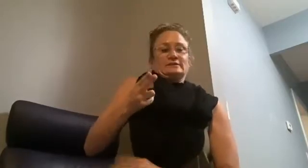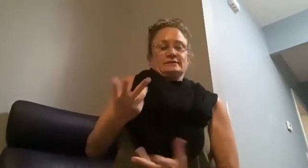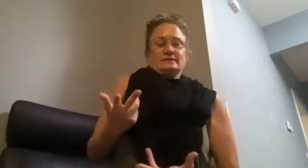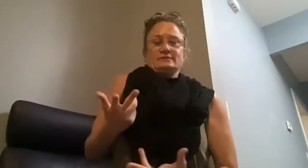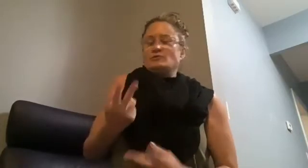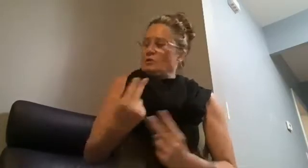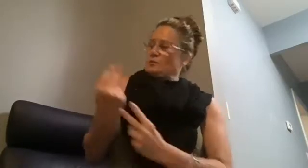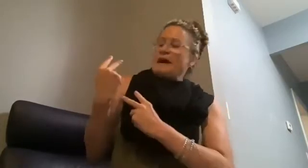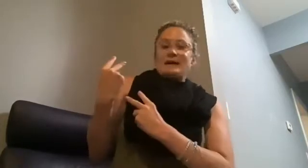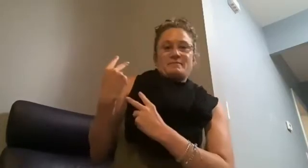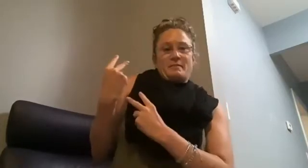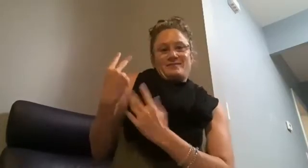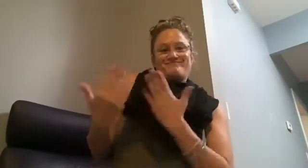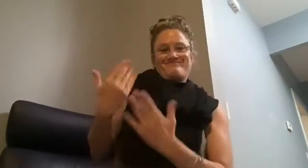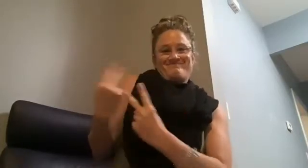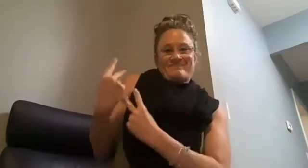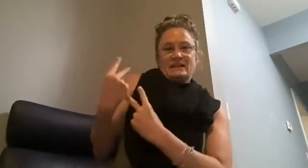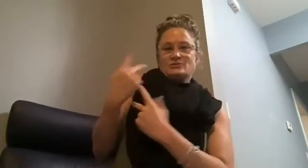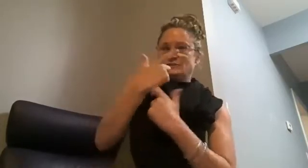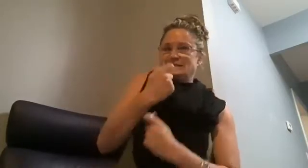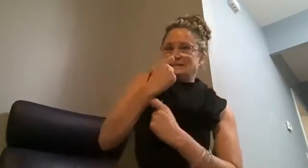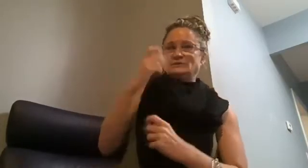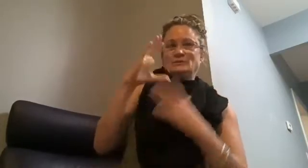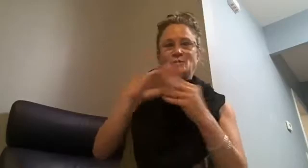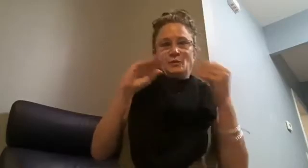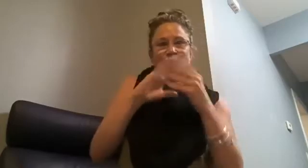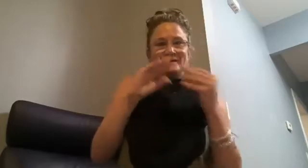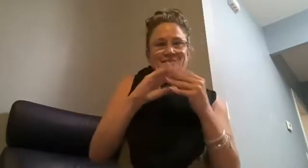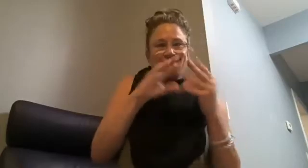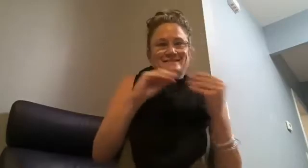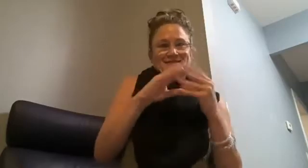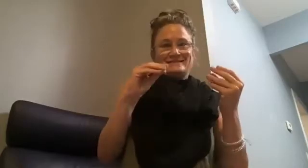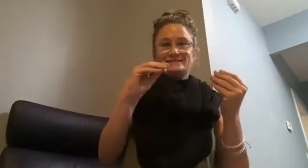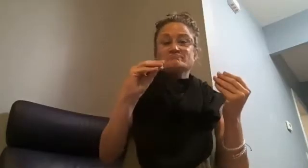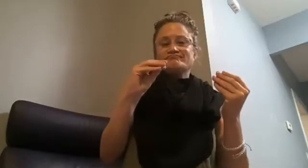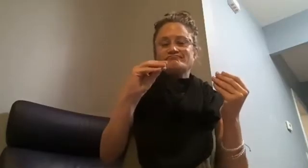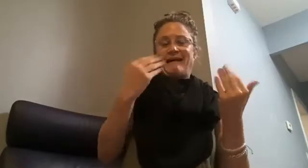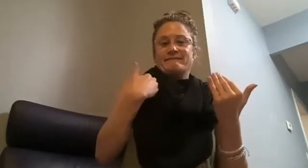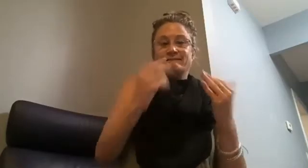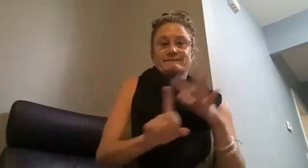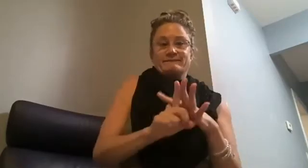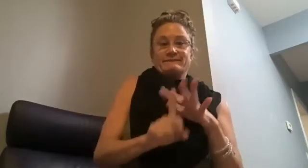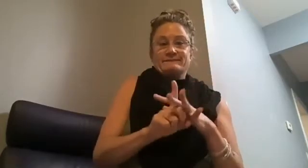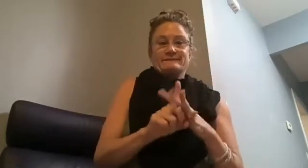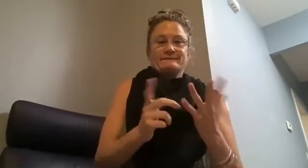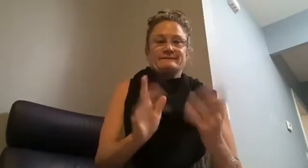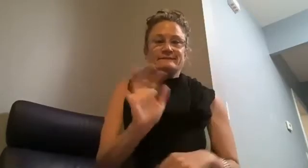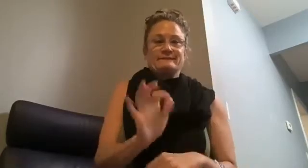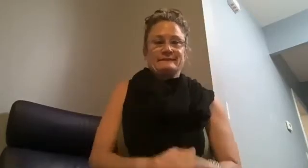it, and a lot of interesting stories are going to come out of it, as they already have, such as that one about that woman